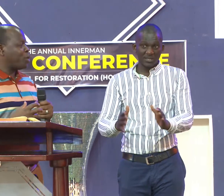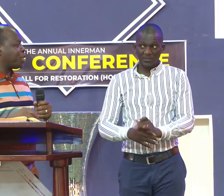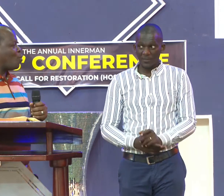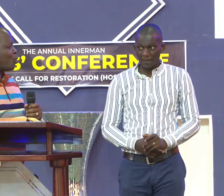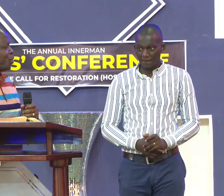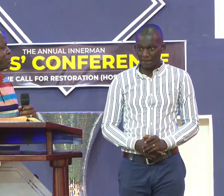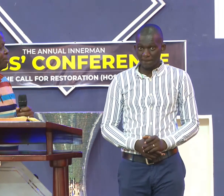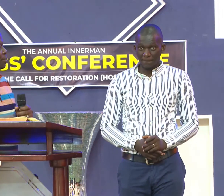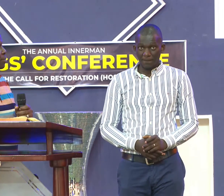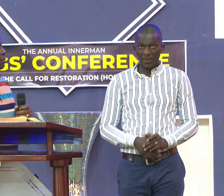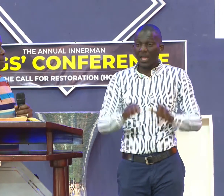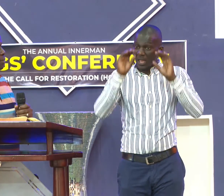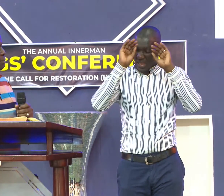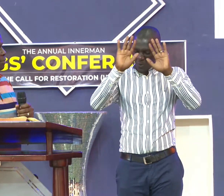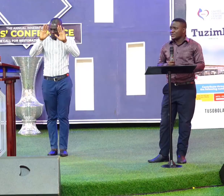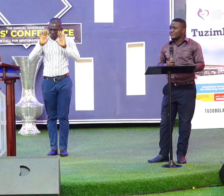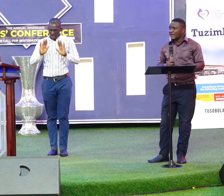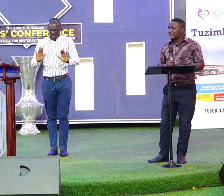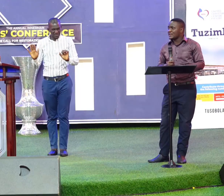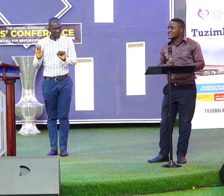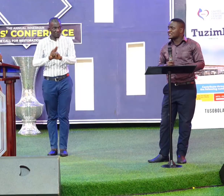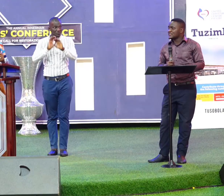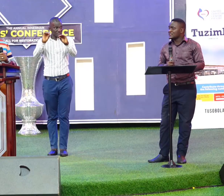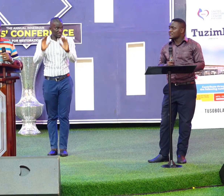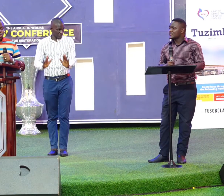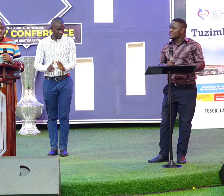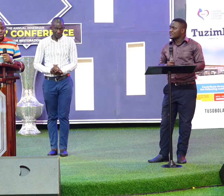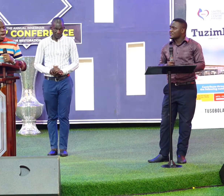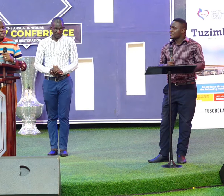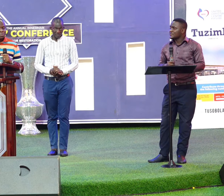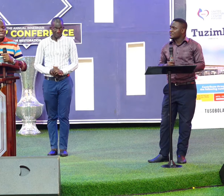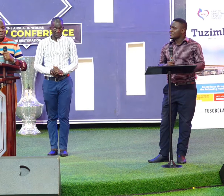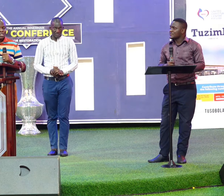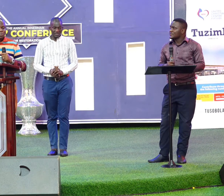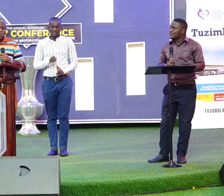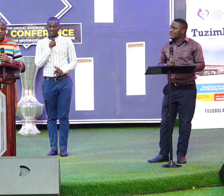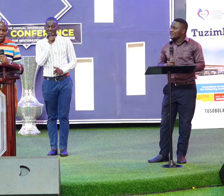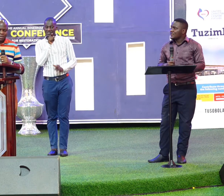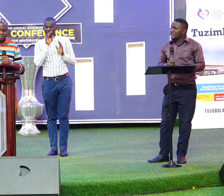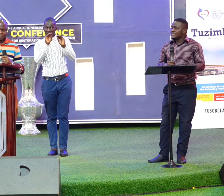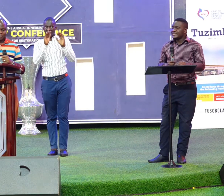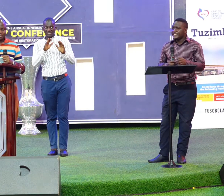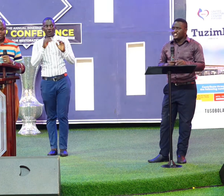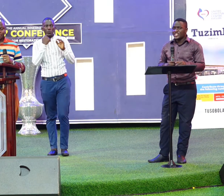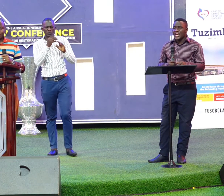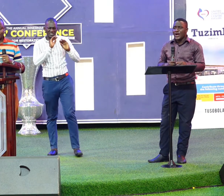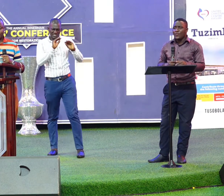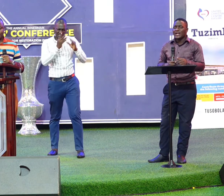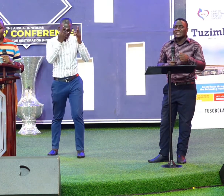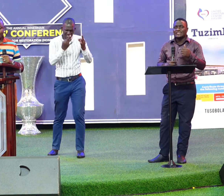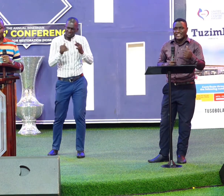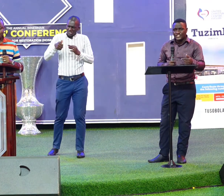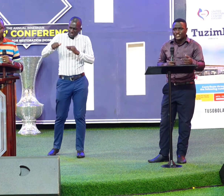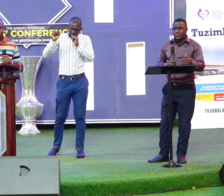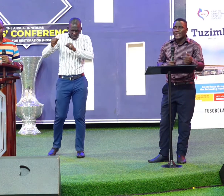teacher. A teacher who is really marvelous. Yoyo, asomesa byasobola okukola. Is a teacher who